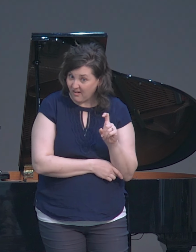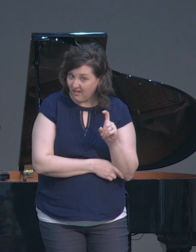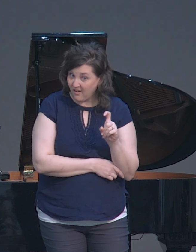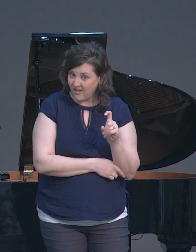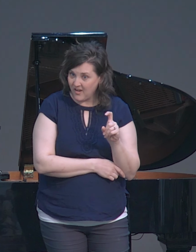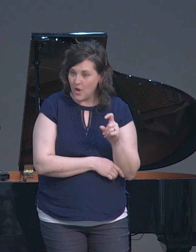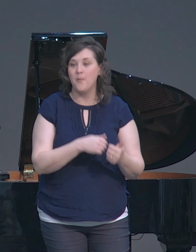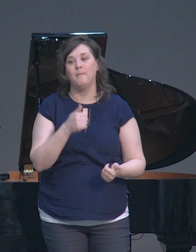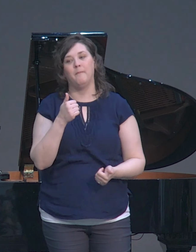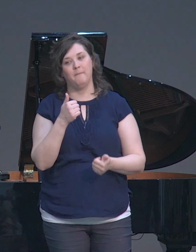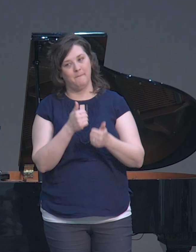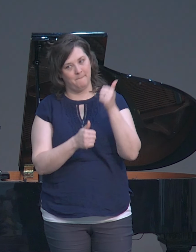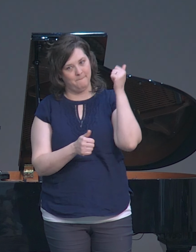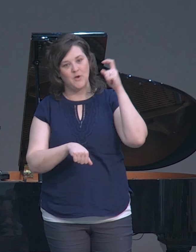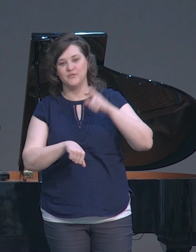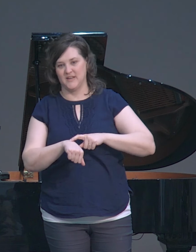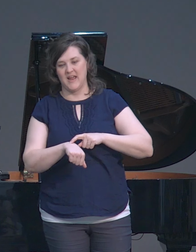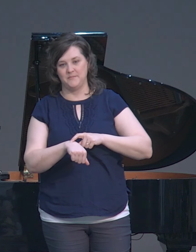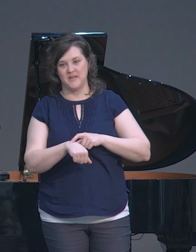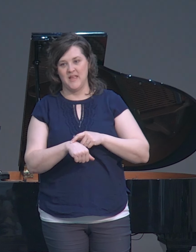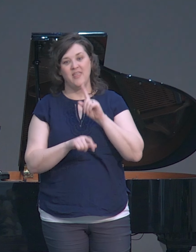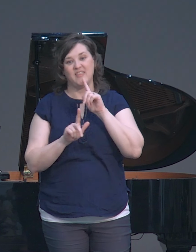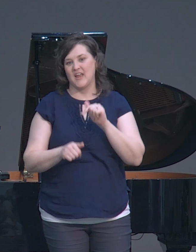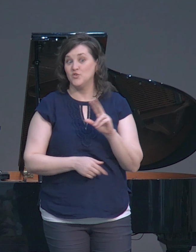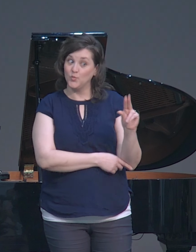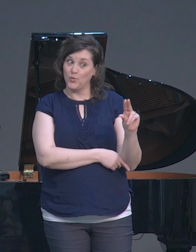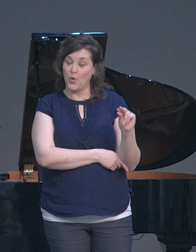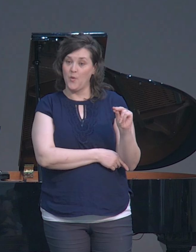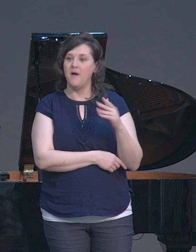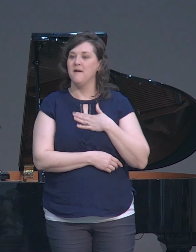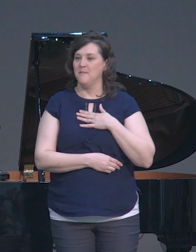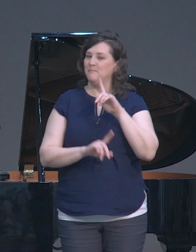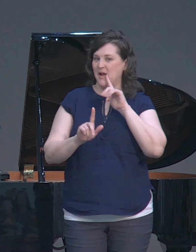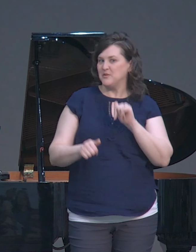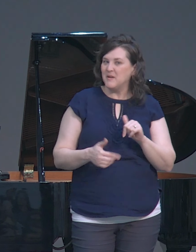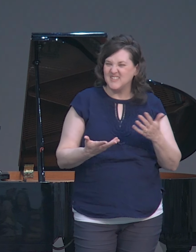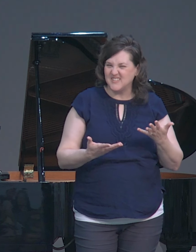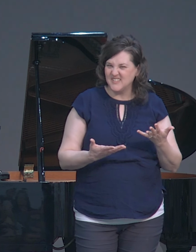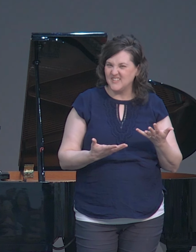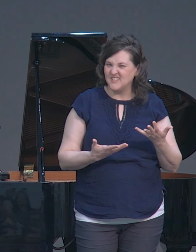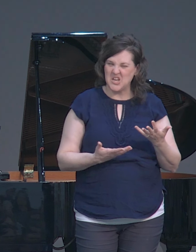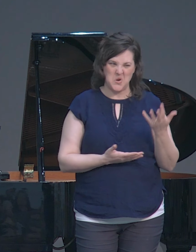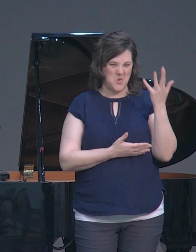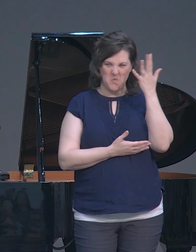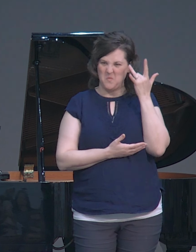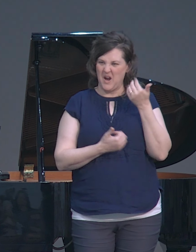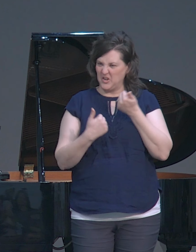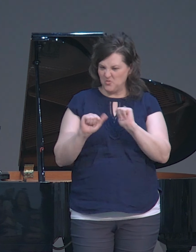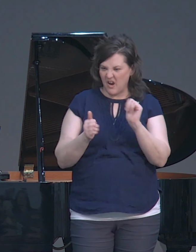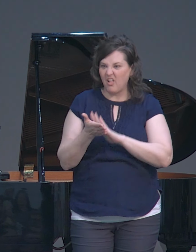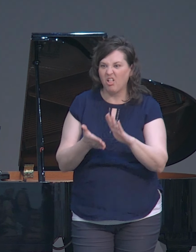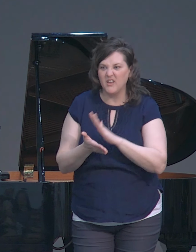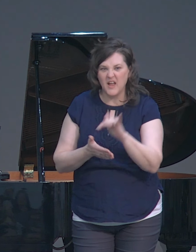Most often the answer is no. And when the answer is no, my response is, well, why would you try to clean them